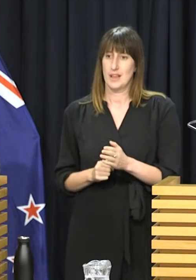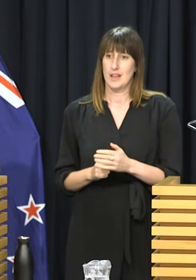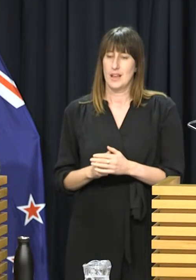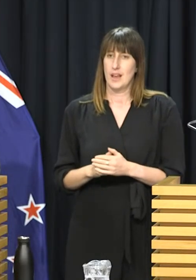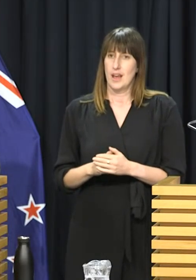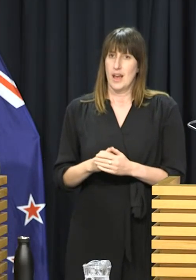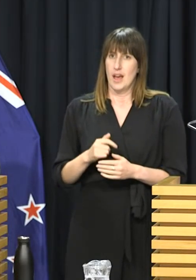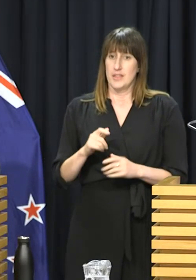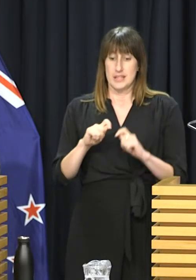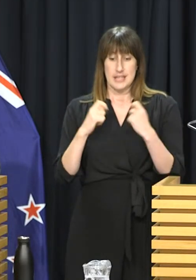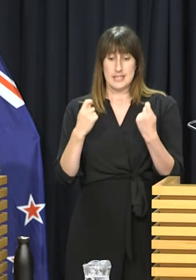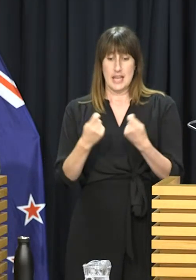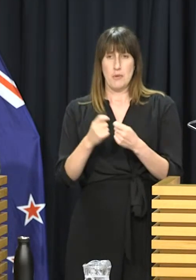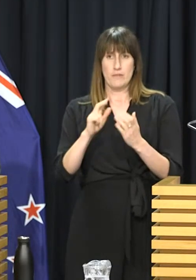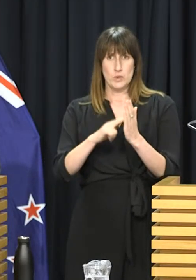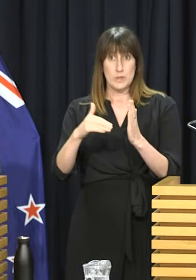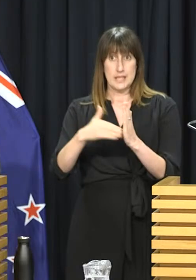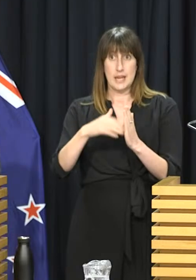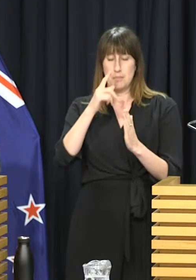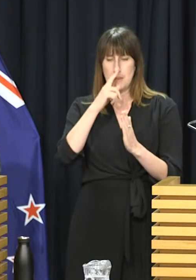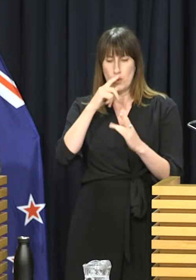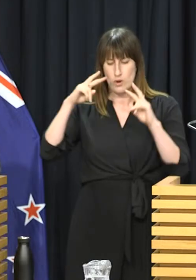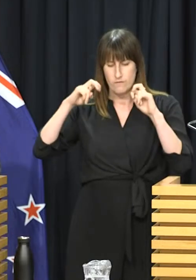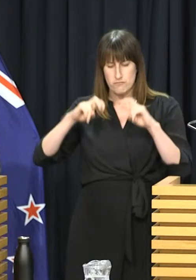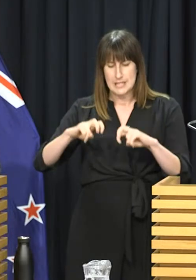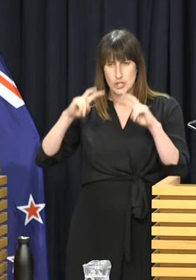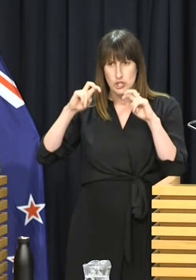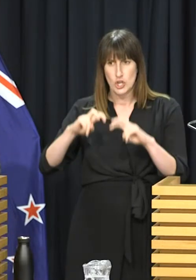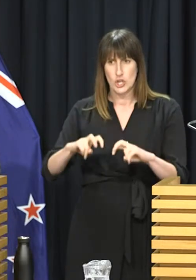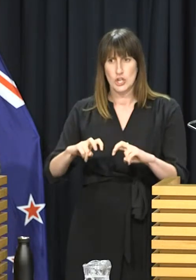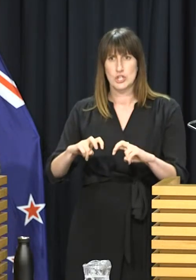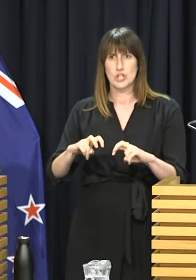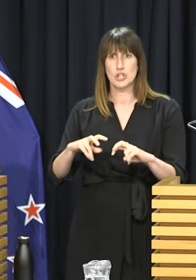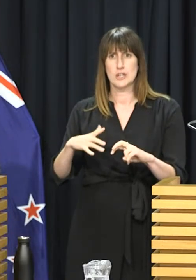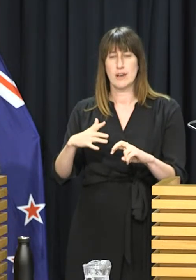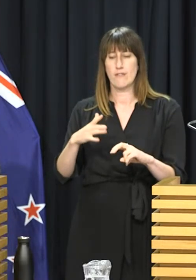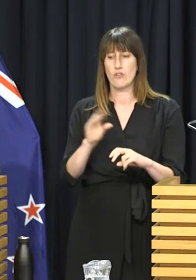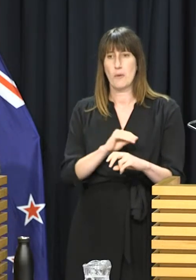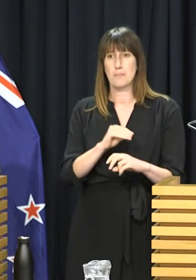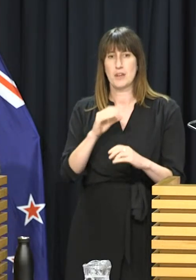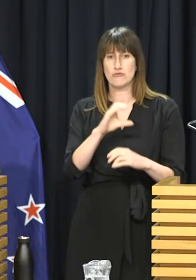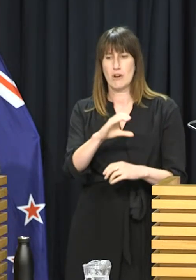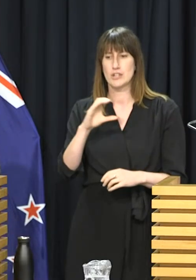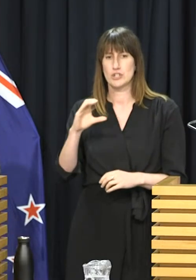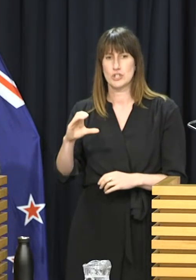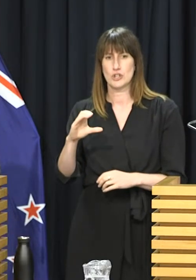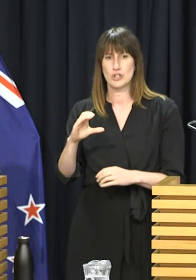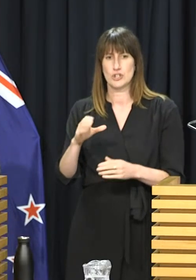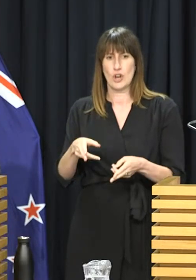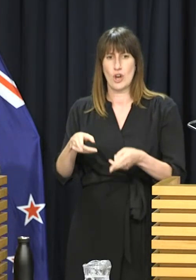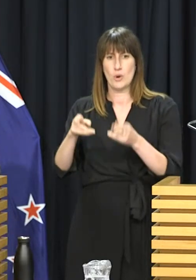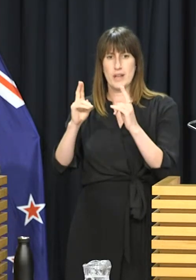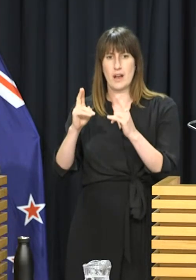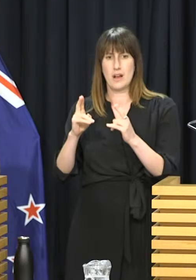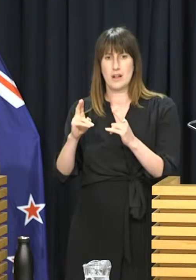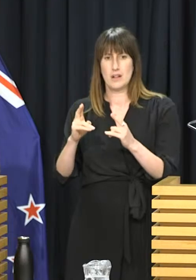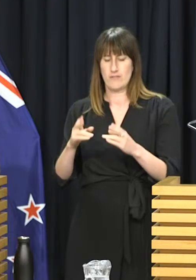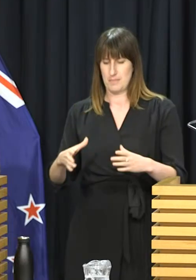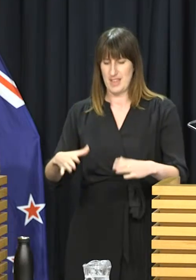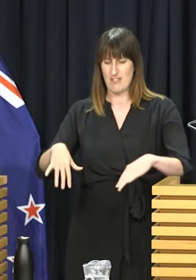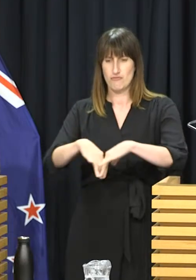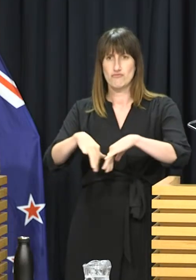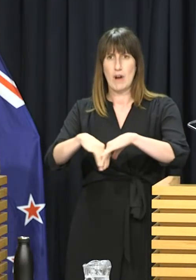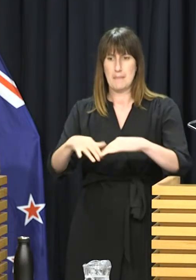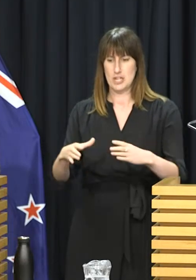researchers has taken a second look at that bin lid case from the Christchurch MIQ, and their conclusion is that it was airborne transmission